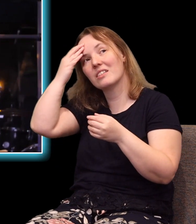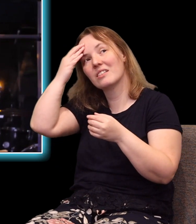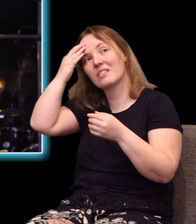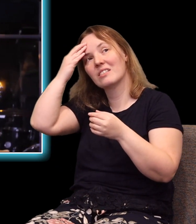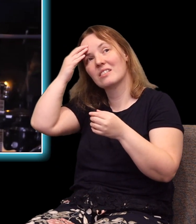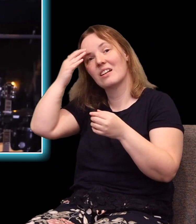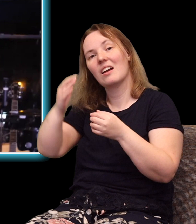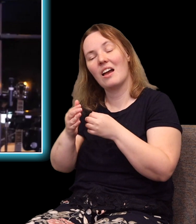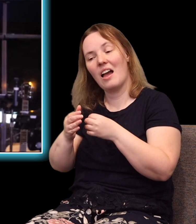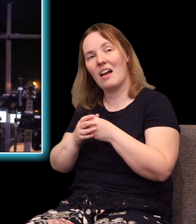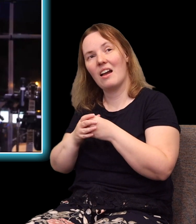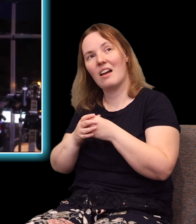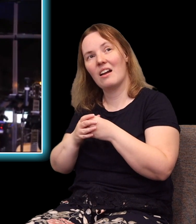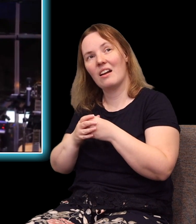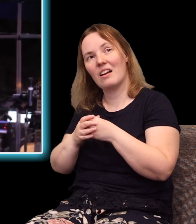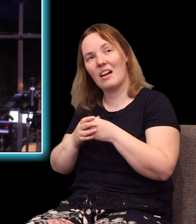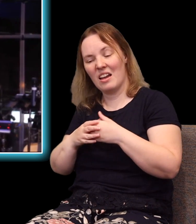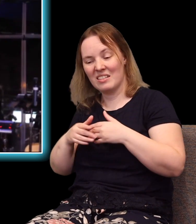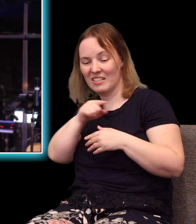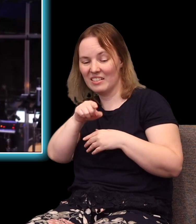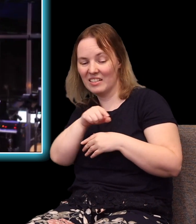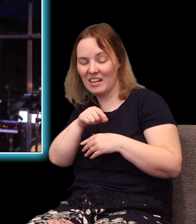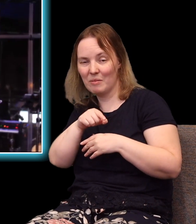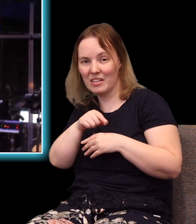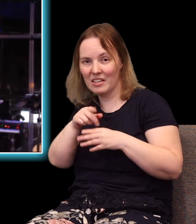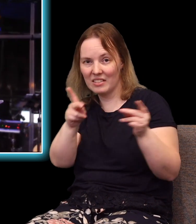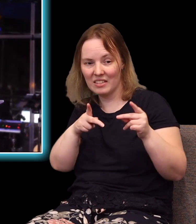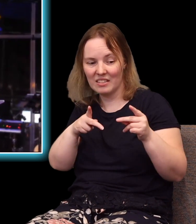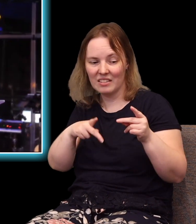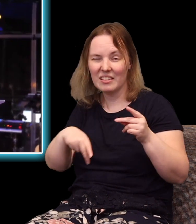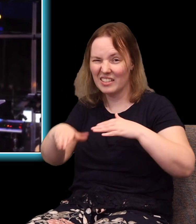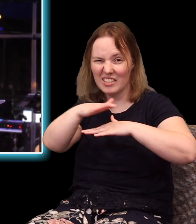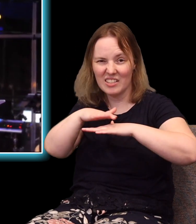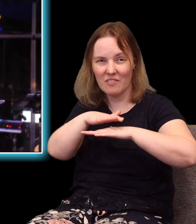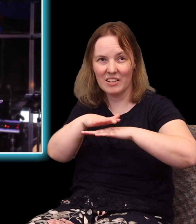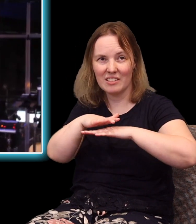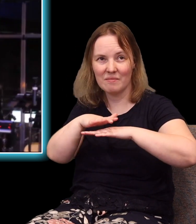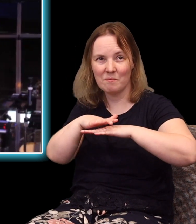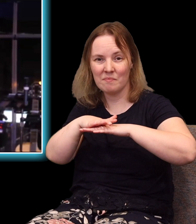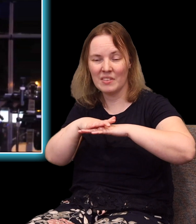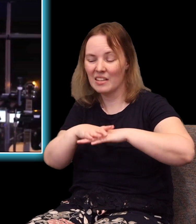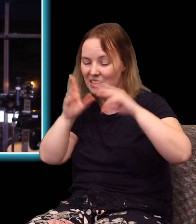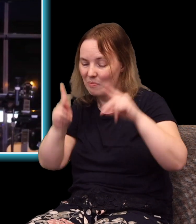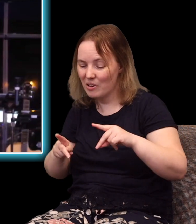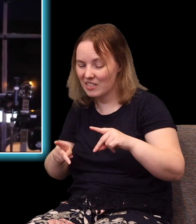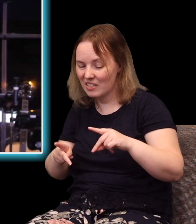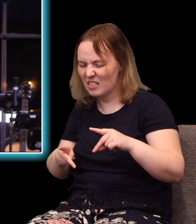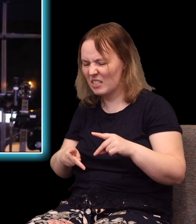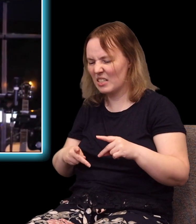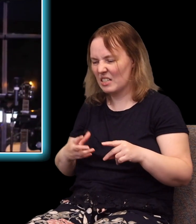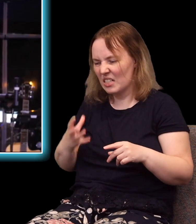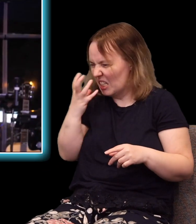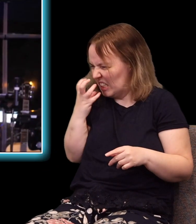to show you, that area that you thought you were a Christian, that's just surface, that's just veneer. Because that guy in the office that bumped up against